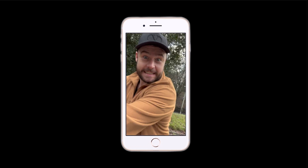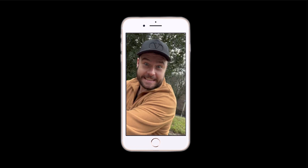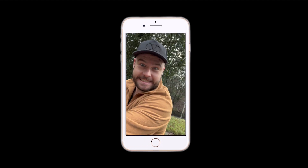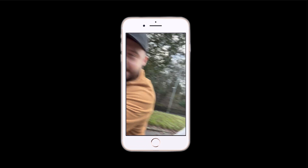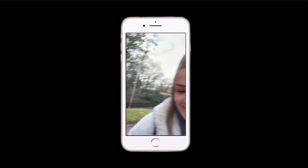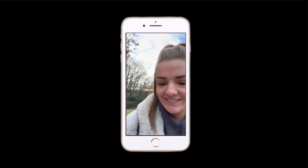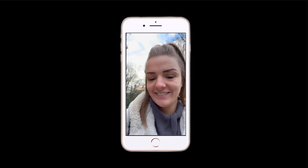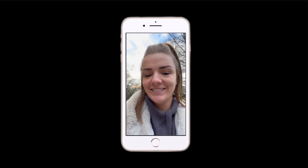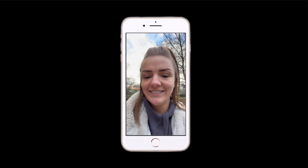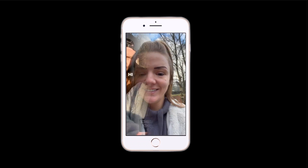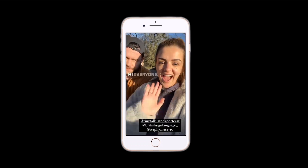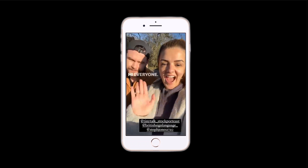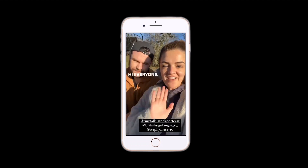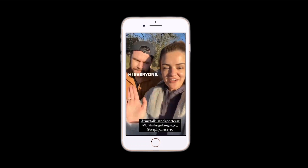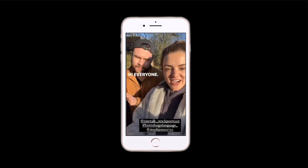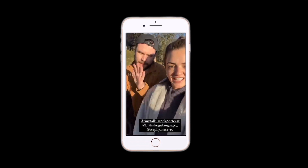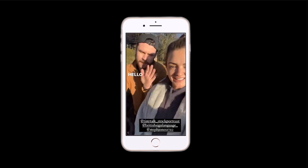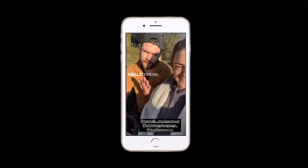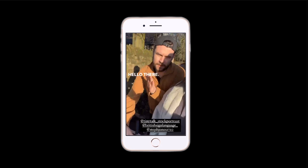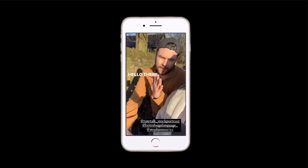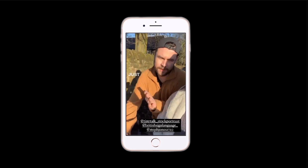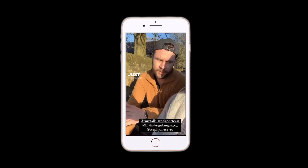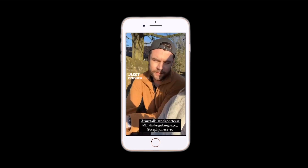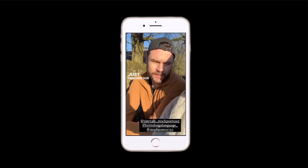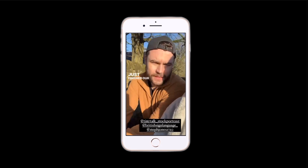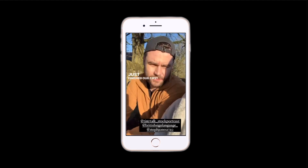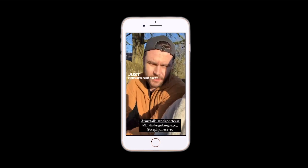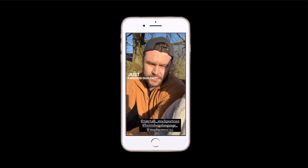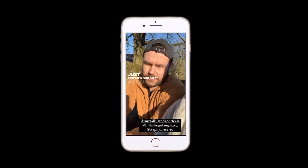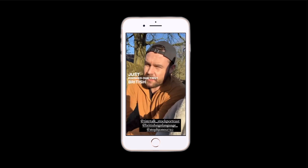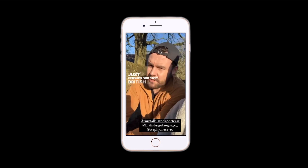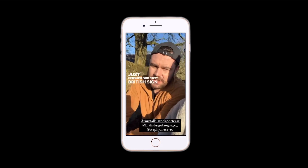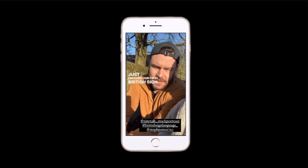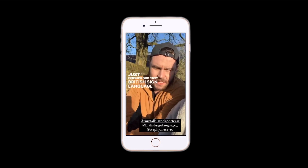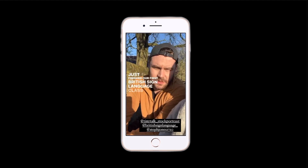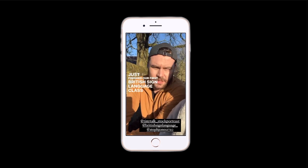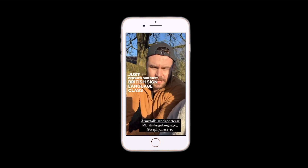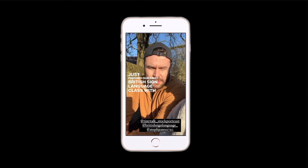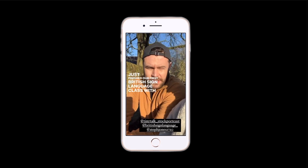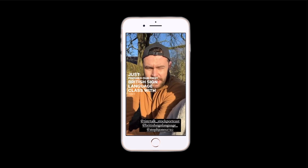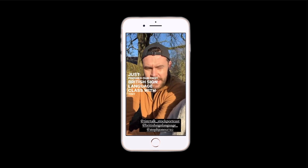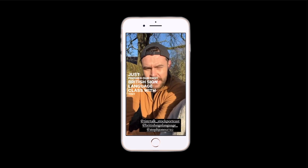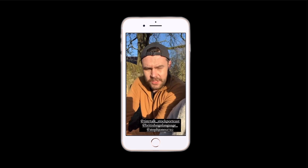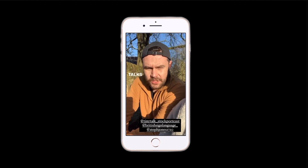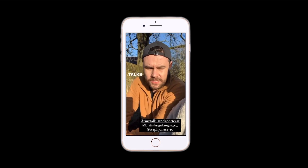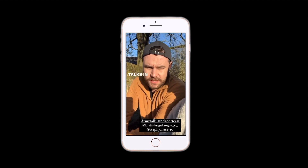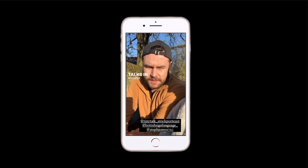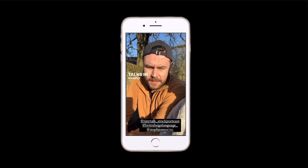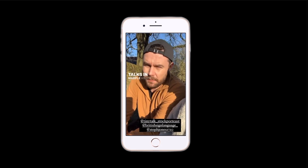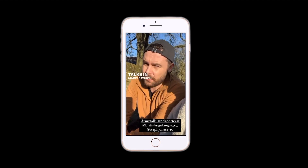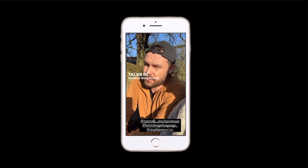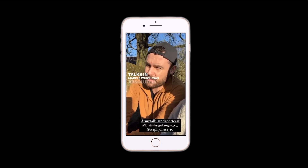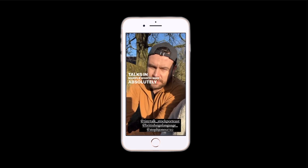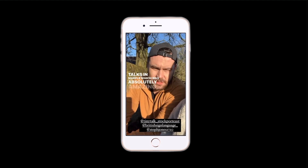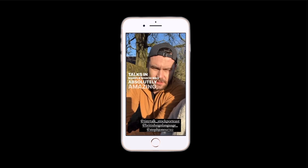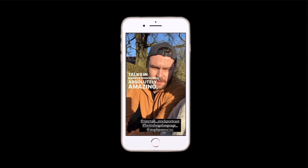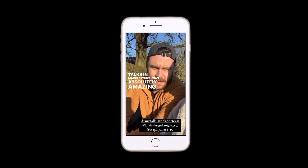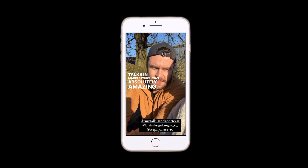Excited. Hi everyone! Hello there, just finished our first British Sign Language class with Tiny Talks in Marple, which was absolutely amazing,